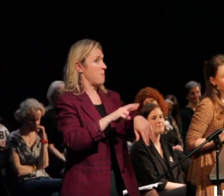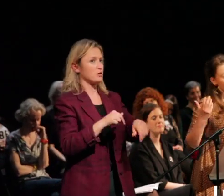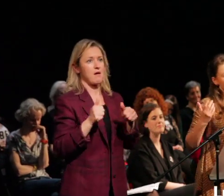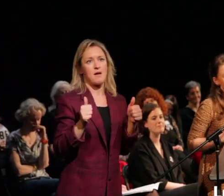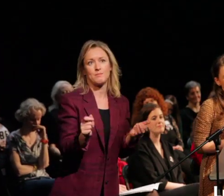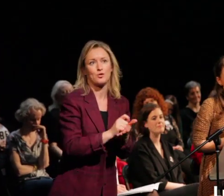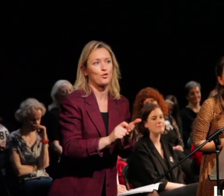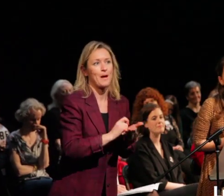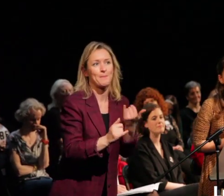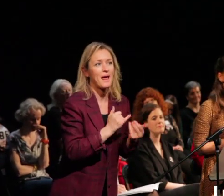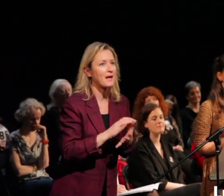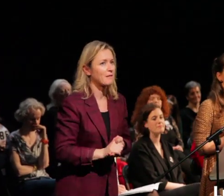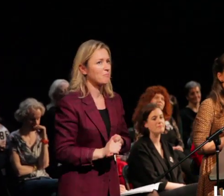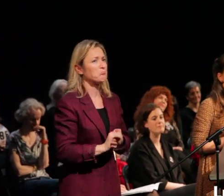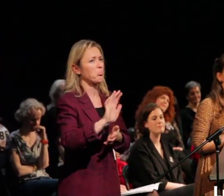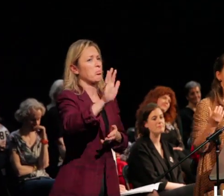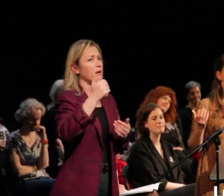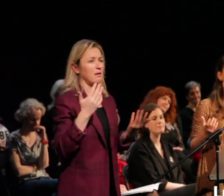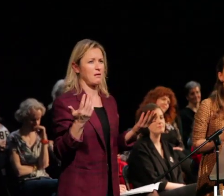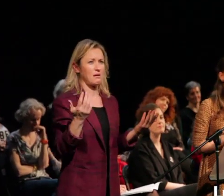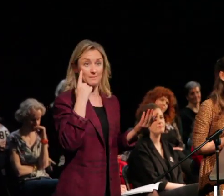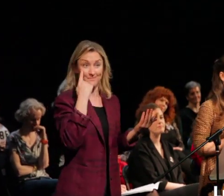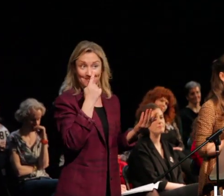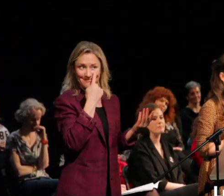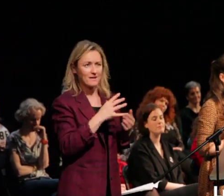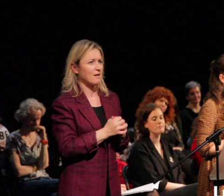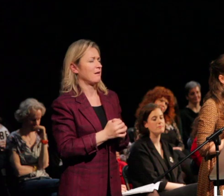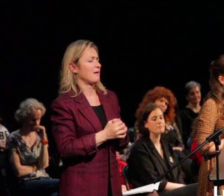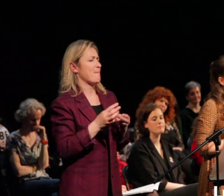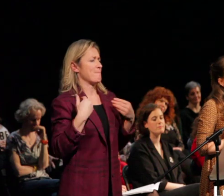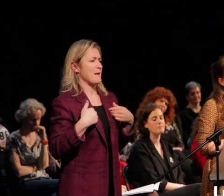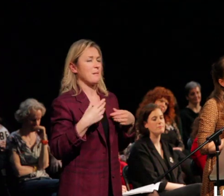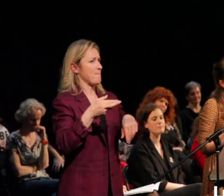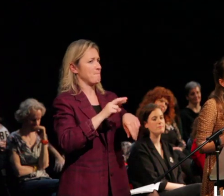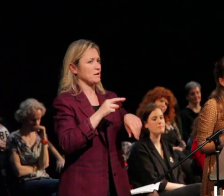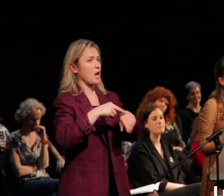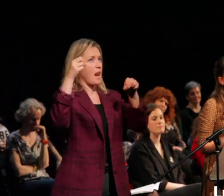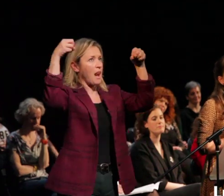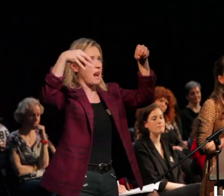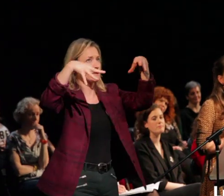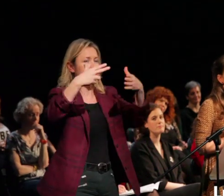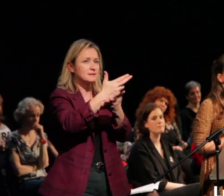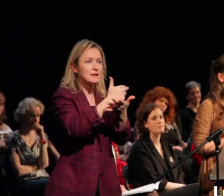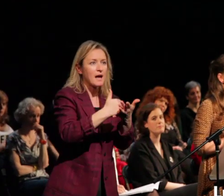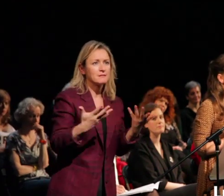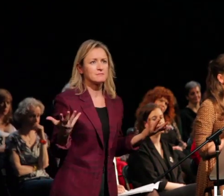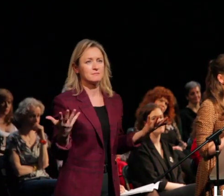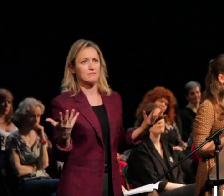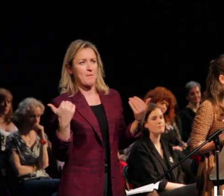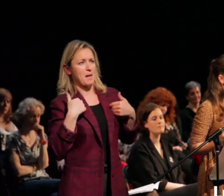make create lighting designs, or run theatres. So therefore, if men are not